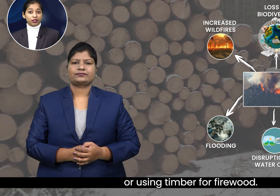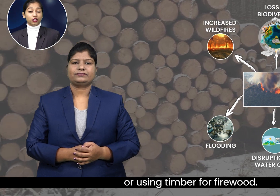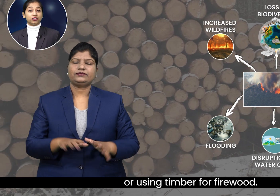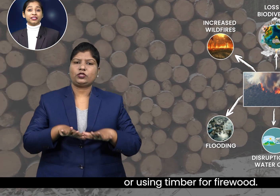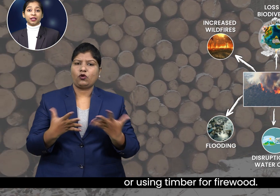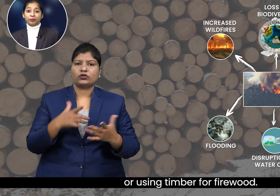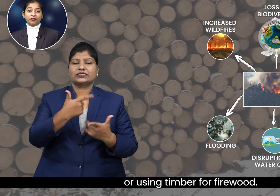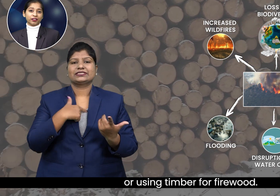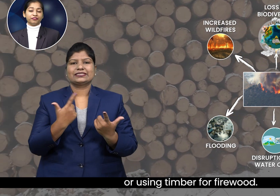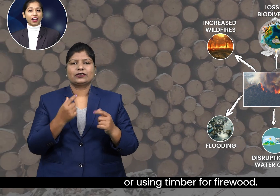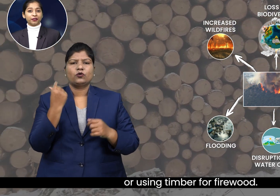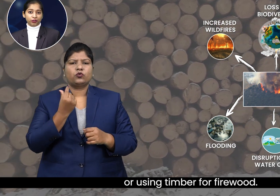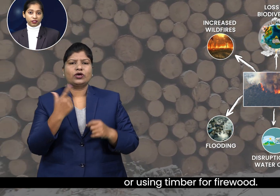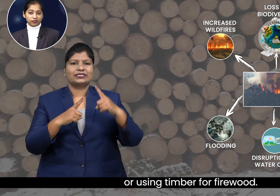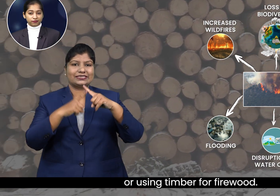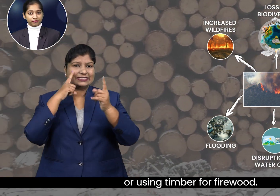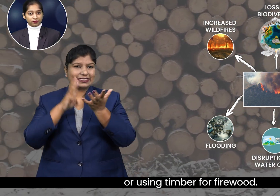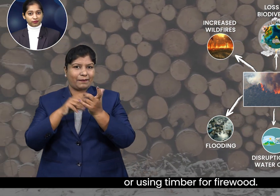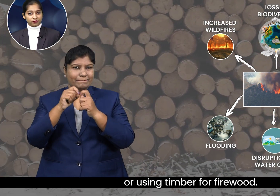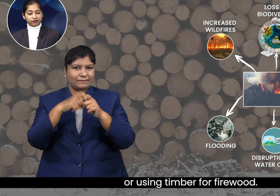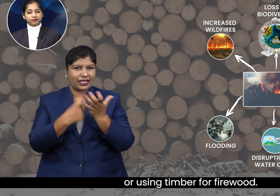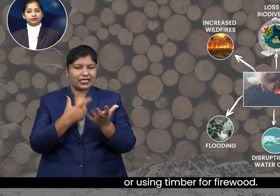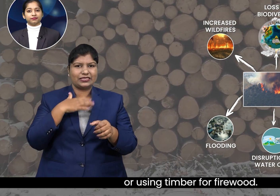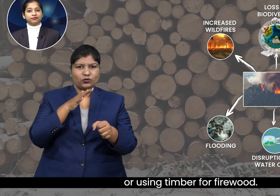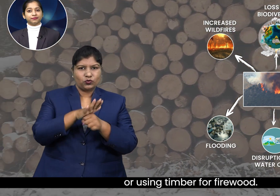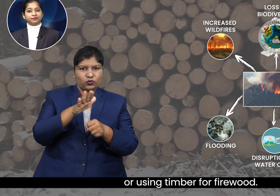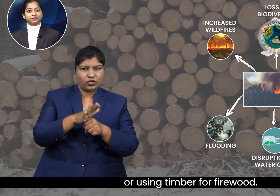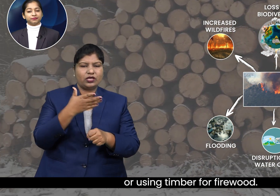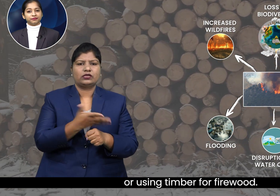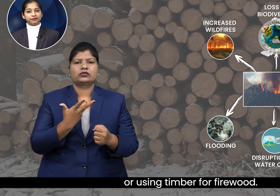or using timber for firewood.